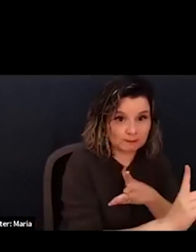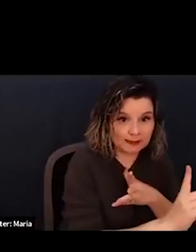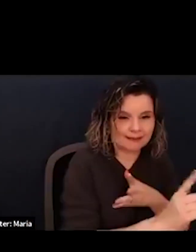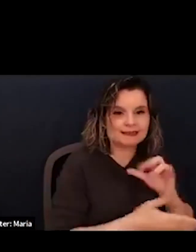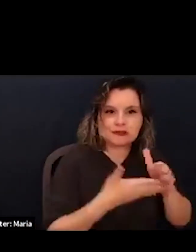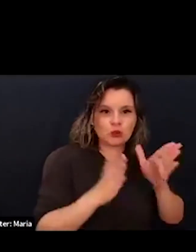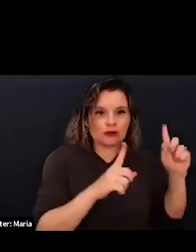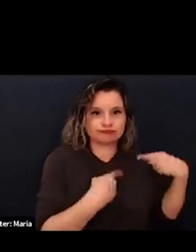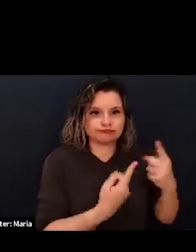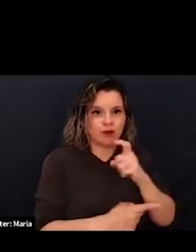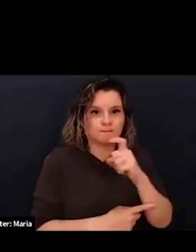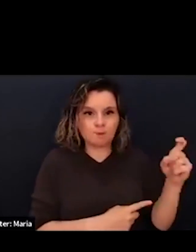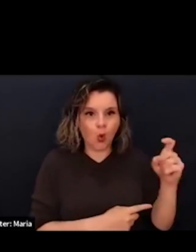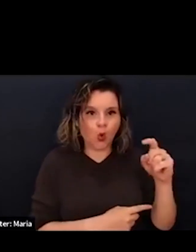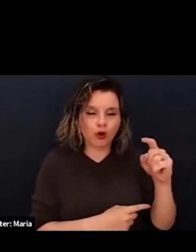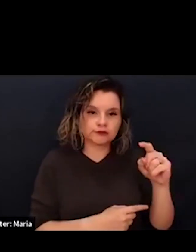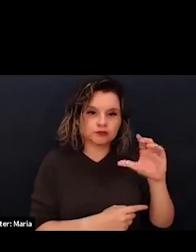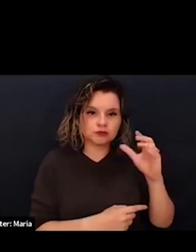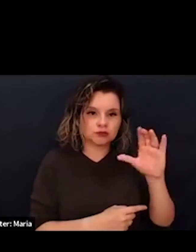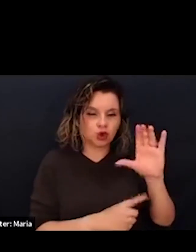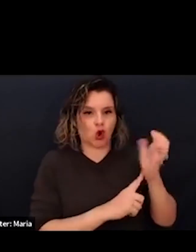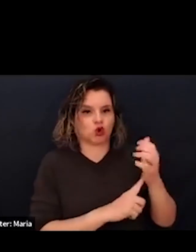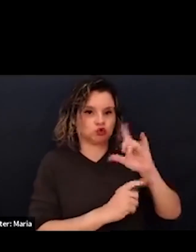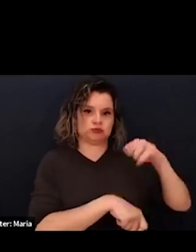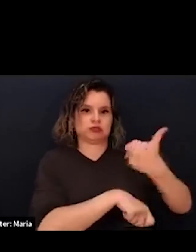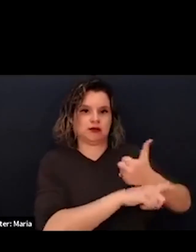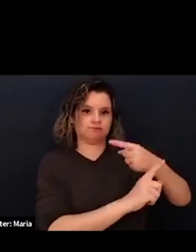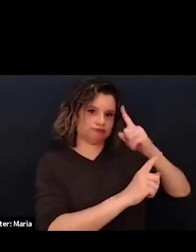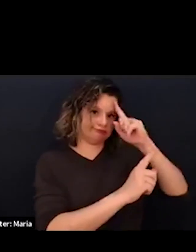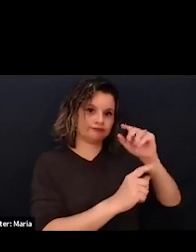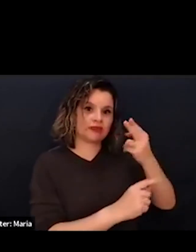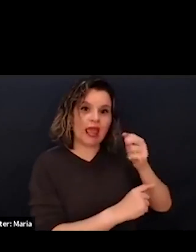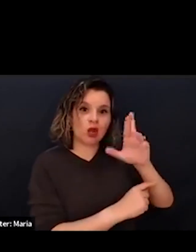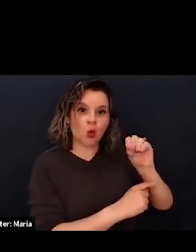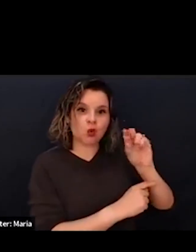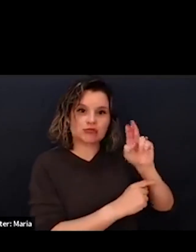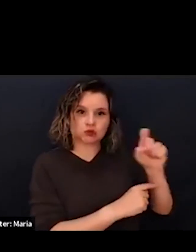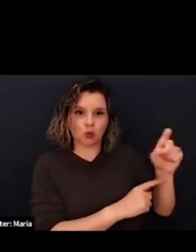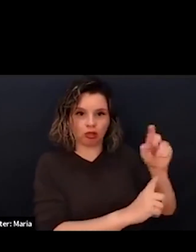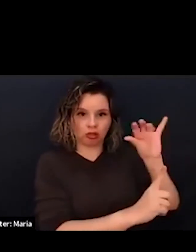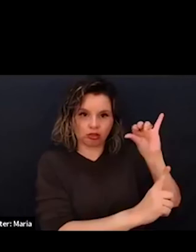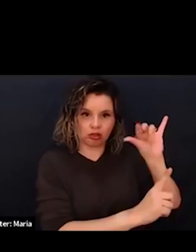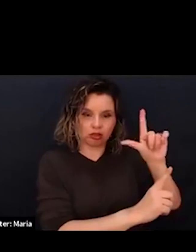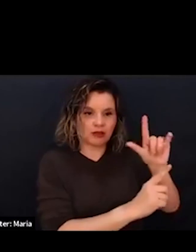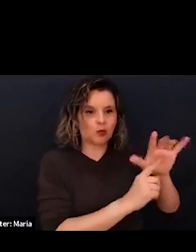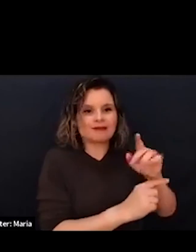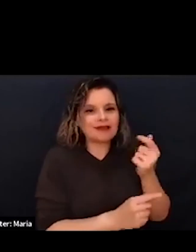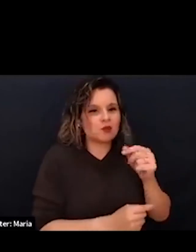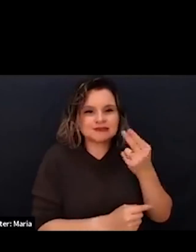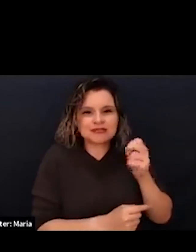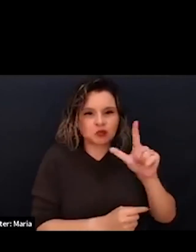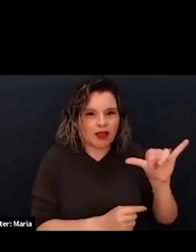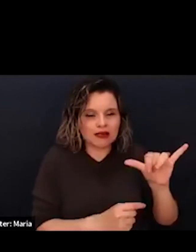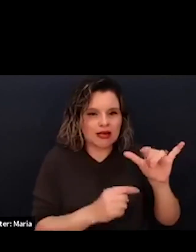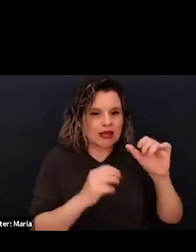way that the porn culture, the heterosexual porn culture, frames heterosexual sexuality. We have very little sexuality education in the schools.